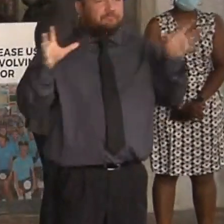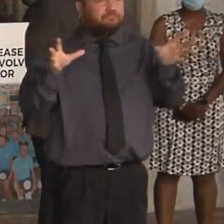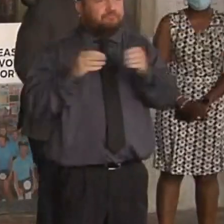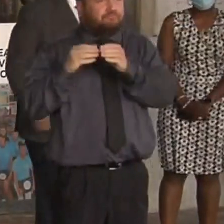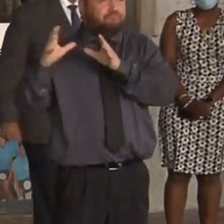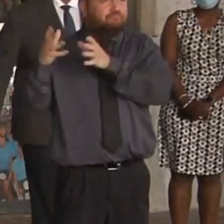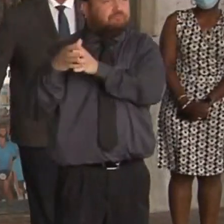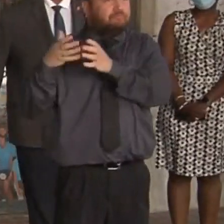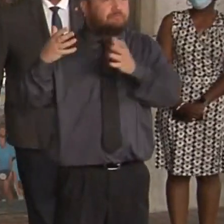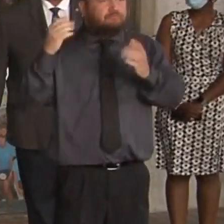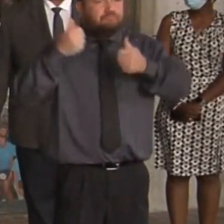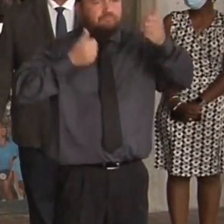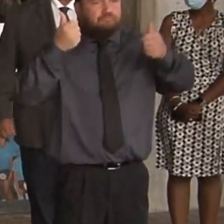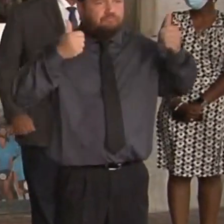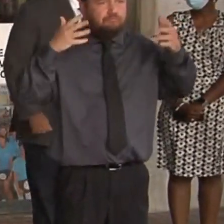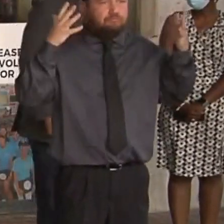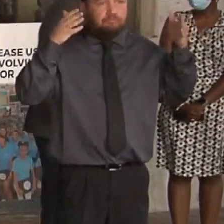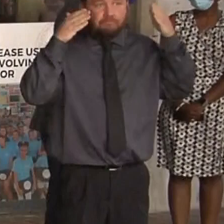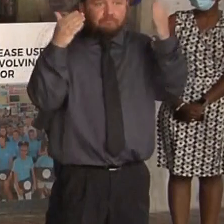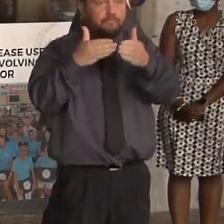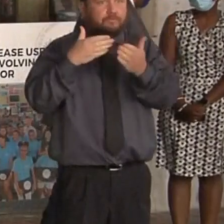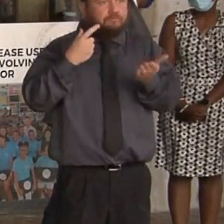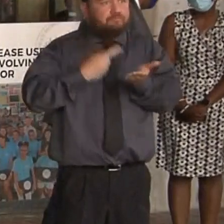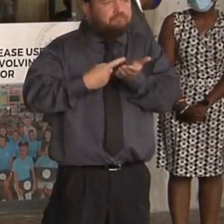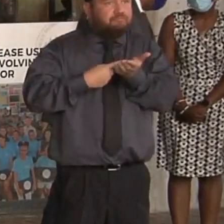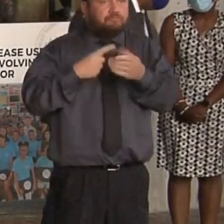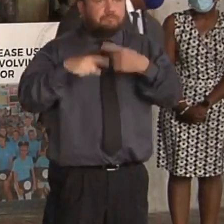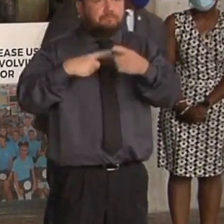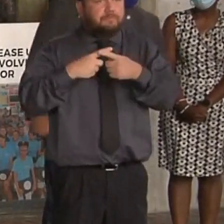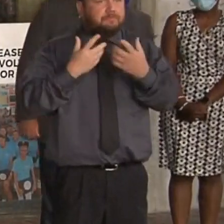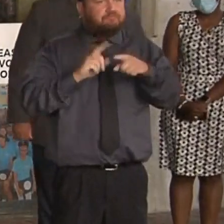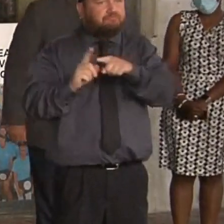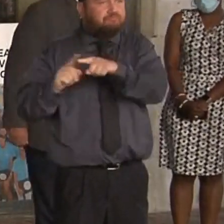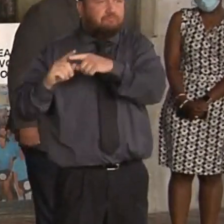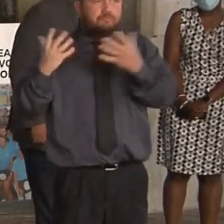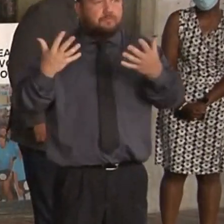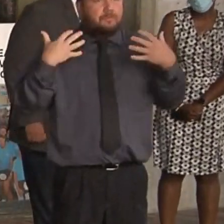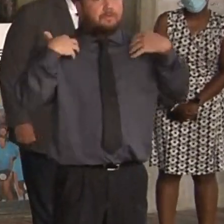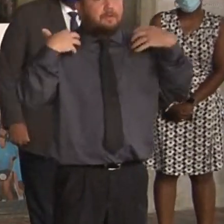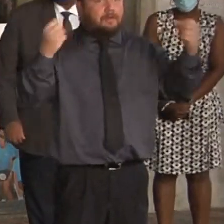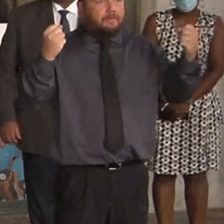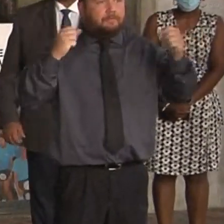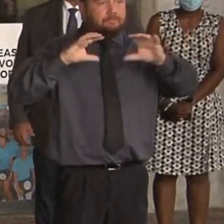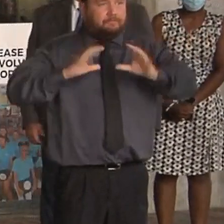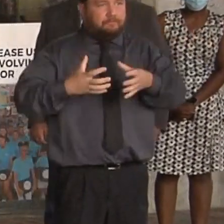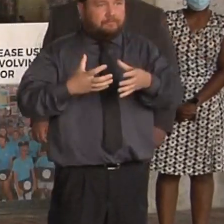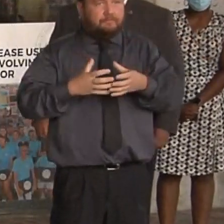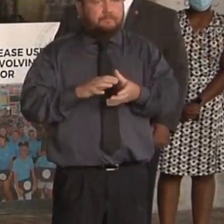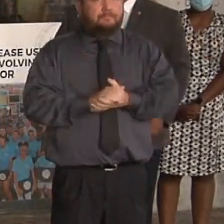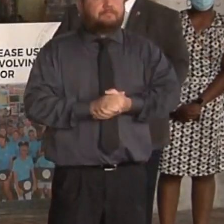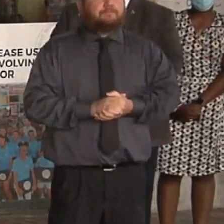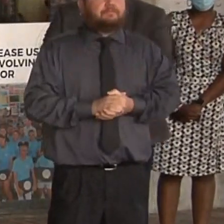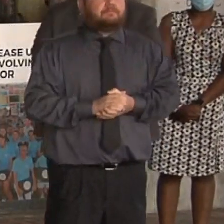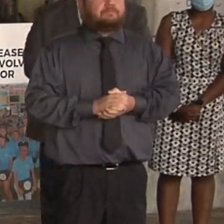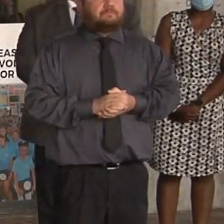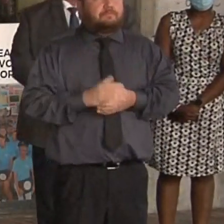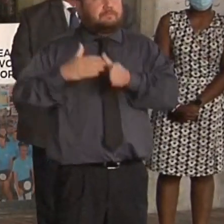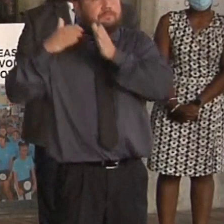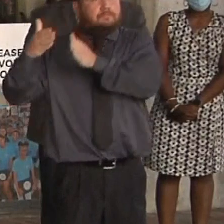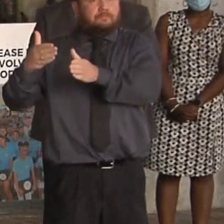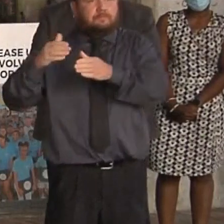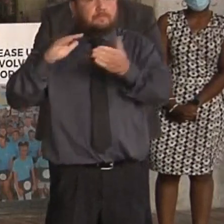Smith, John Barros, Rita Nueves from the Public Health Commission, Frida Bransfield from City